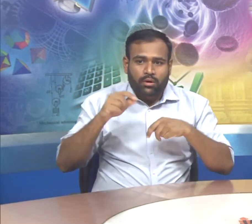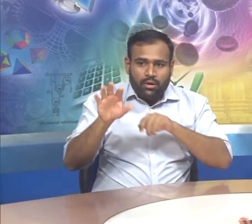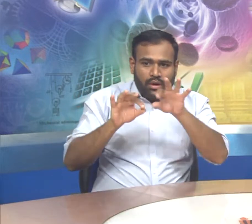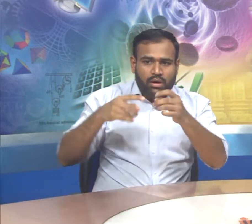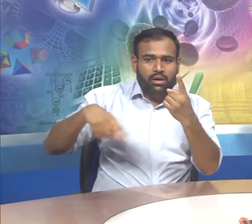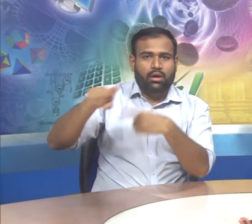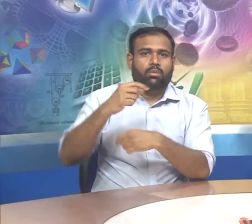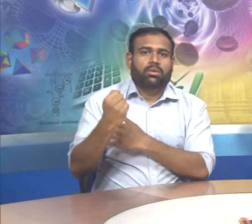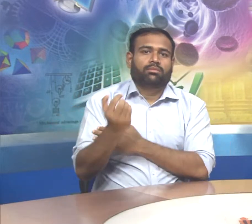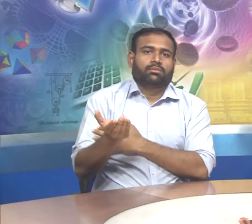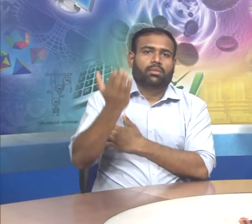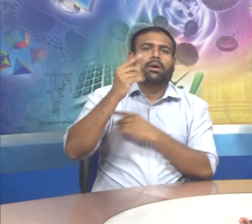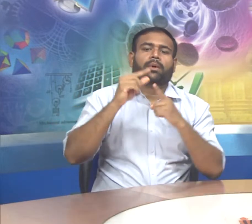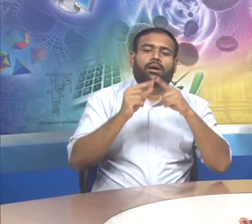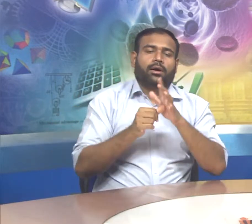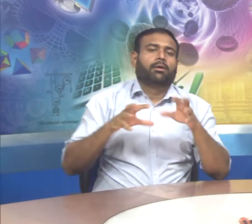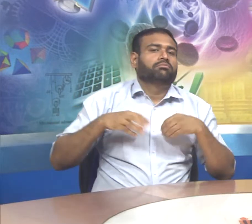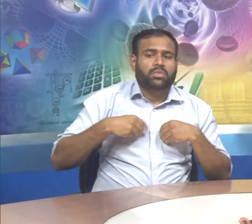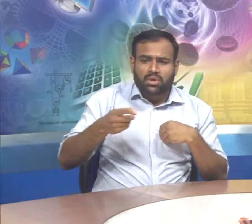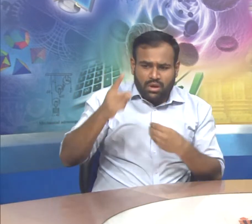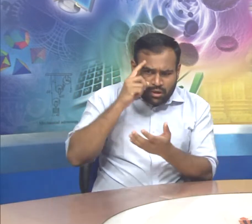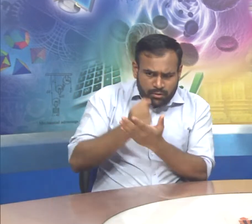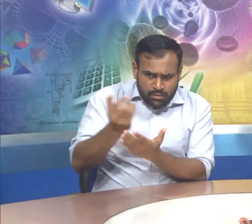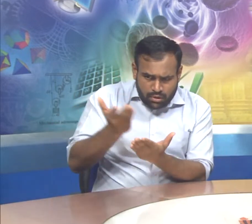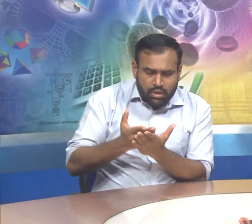in 1999.